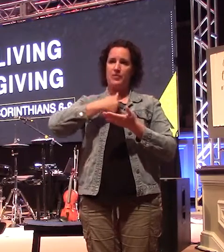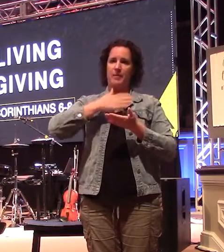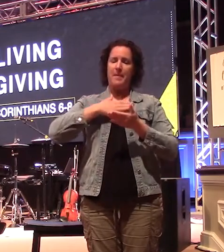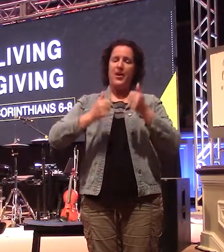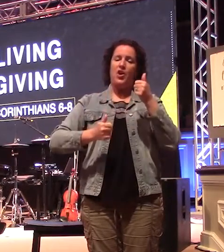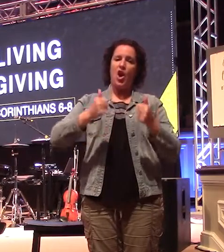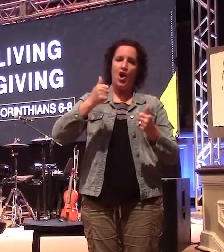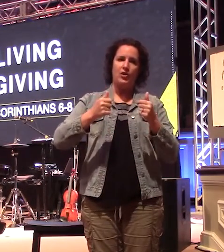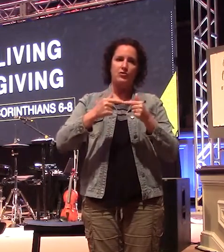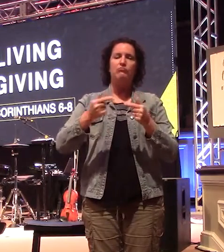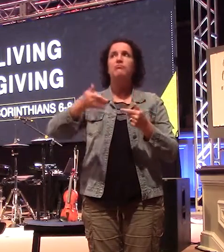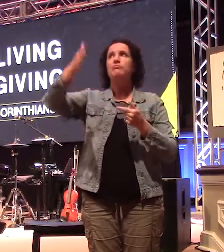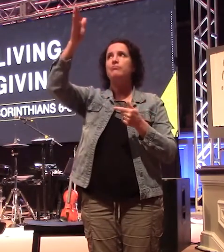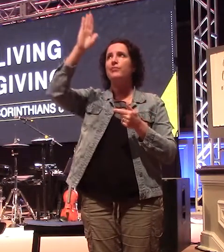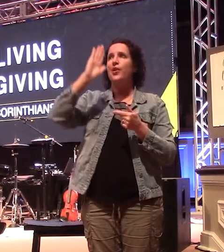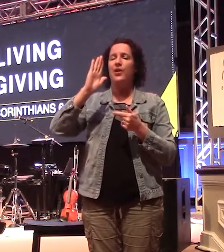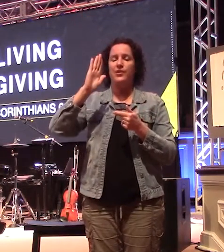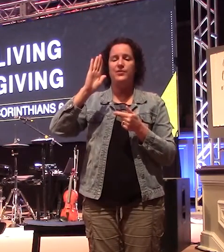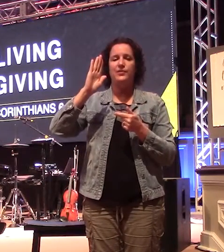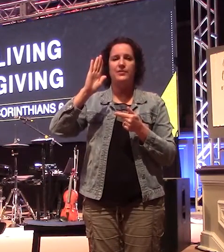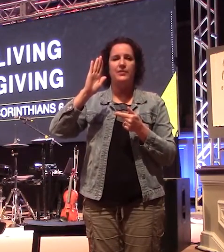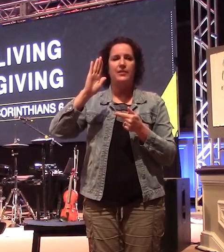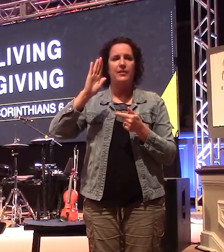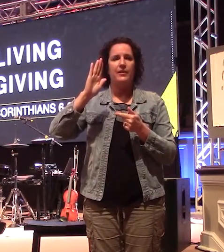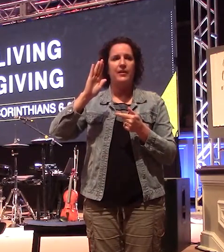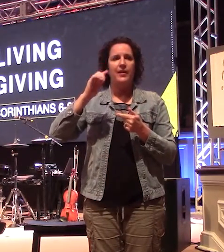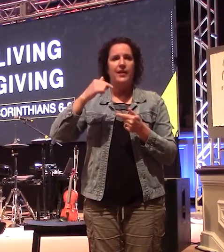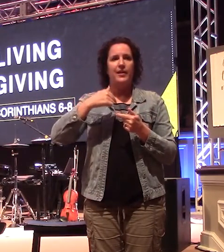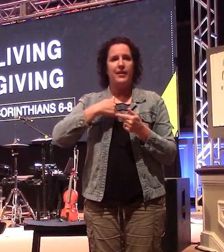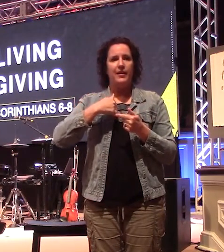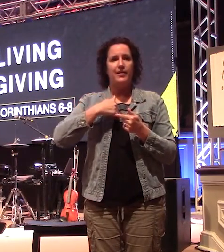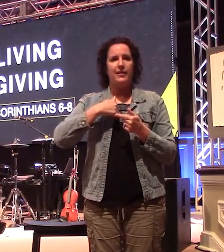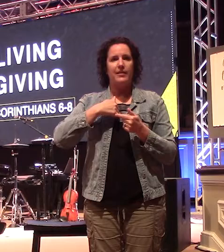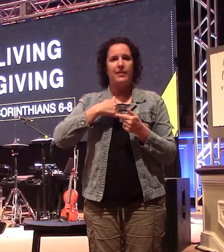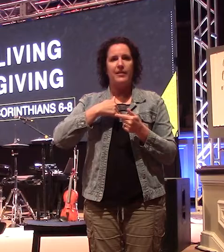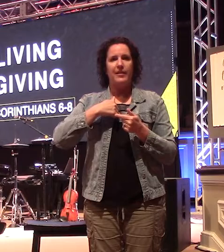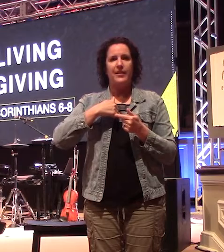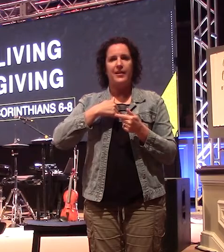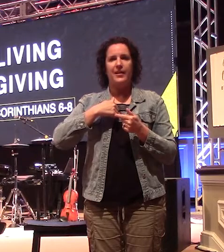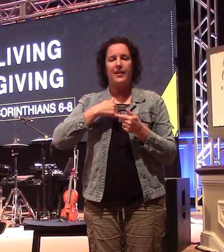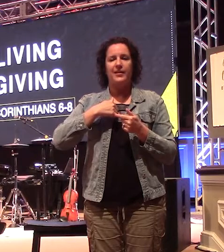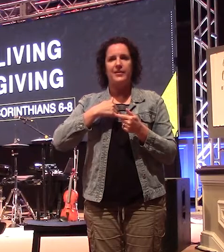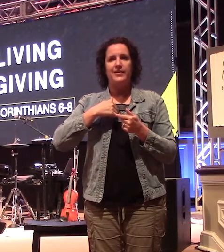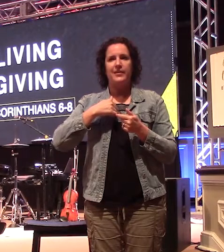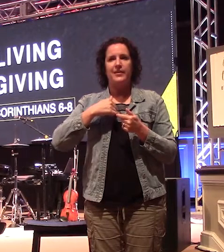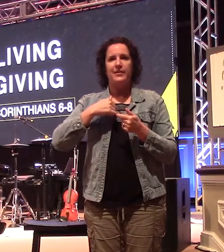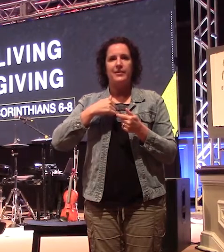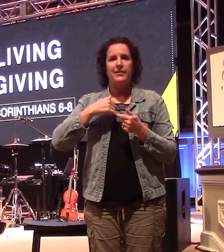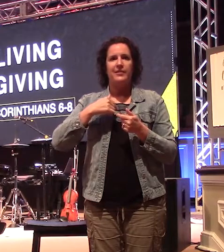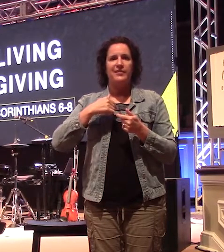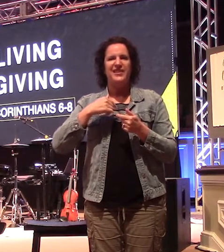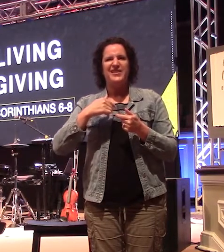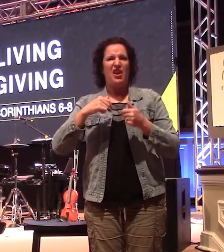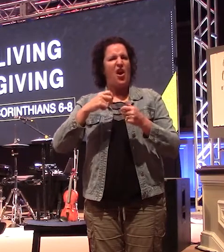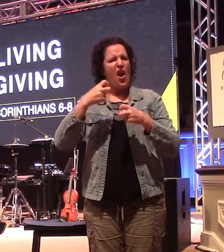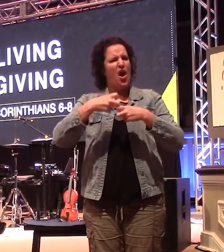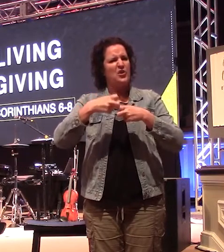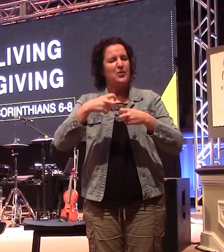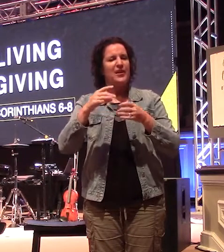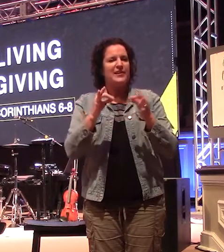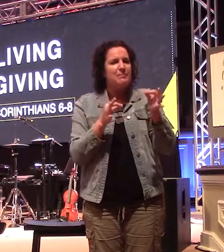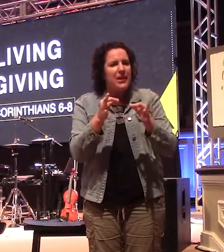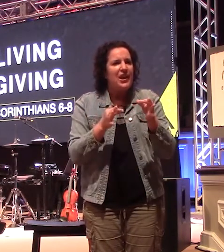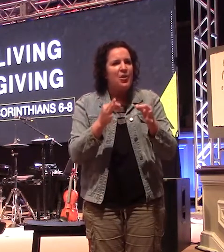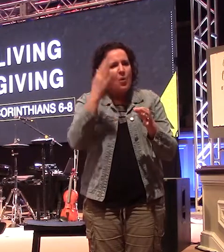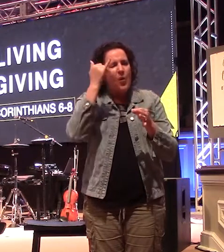car to God. I'm going to sell the car. You're probably tired of explaining to people why your pastor drives a Porsche. Yeah, I'm tired